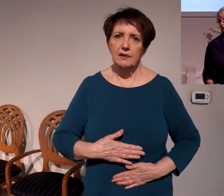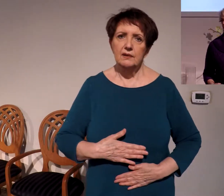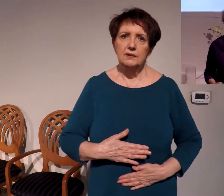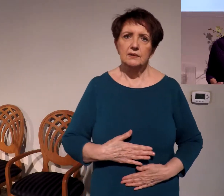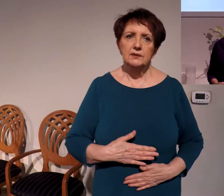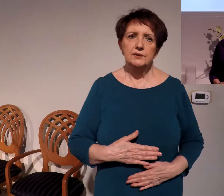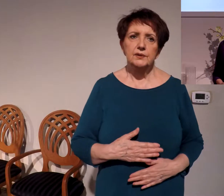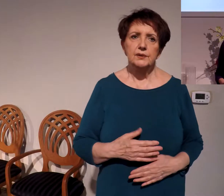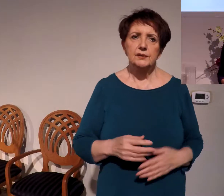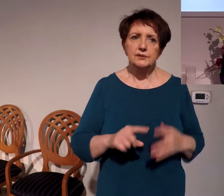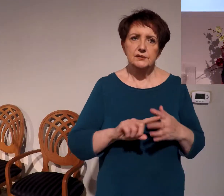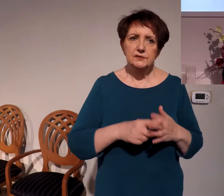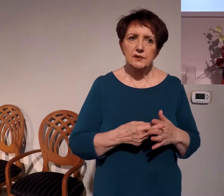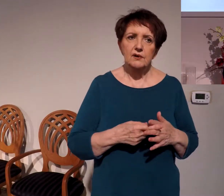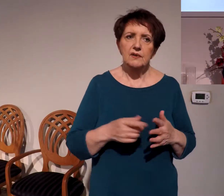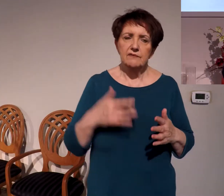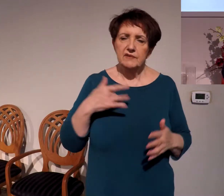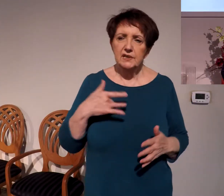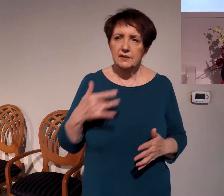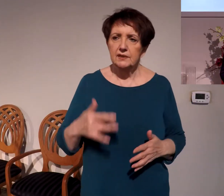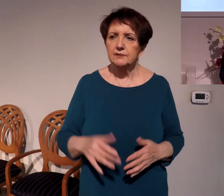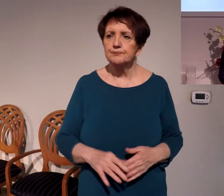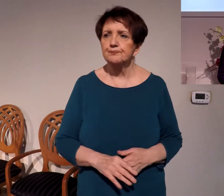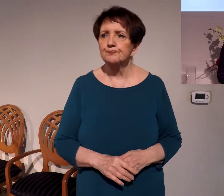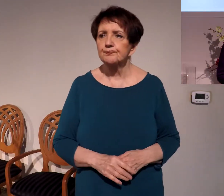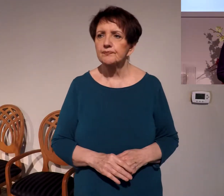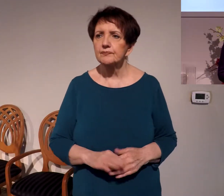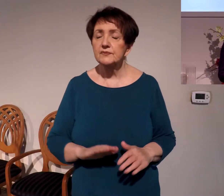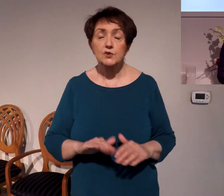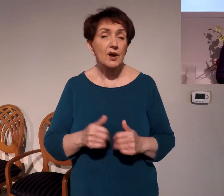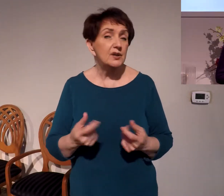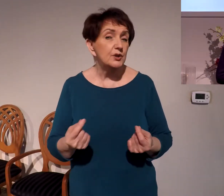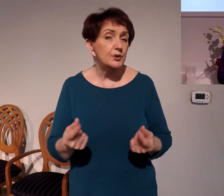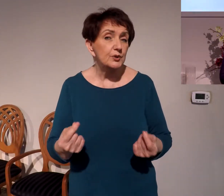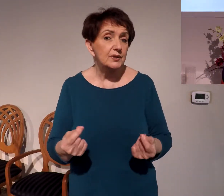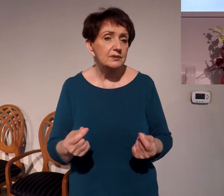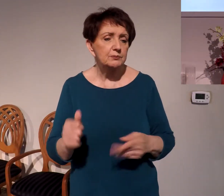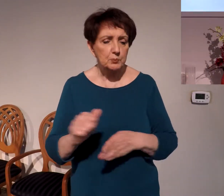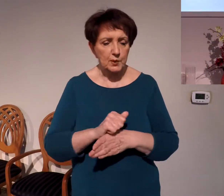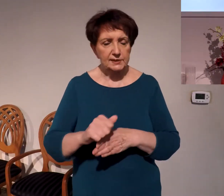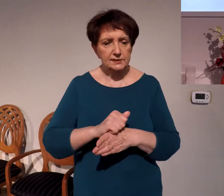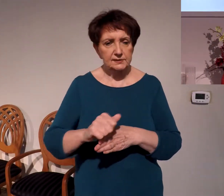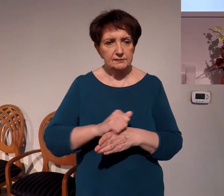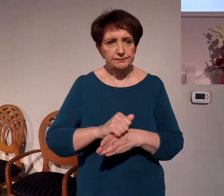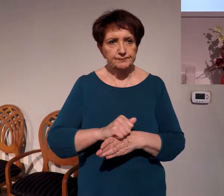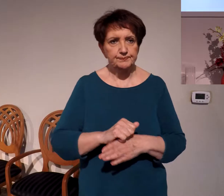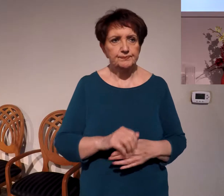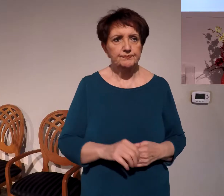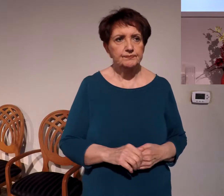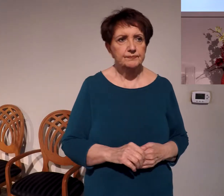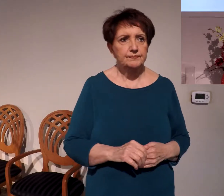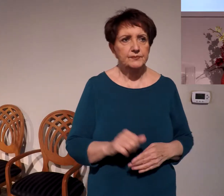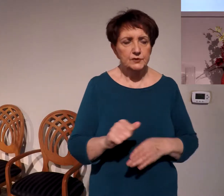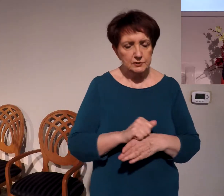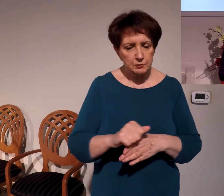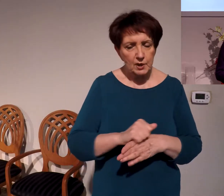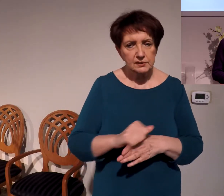to trigger that state. How do we do that? We practice. We practice